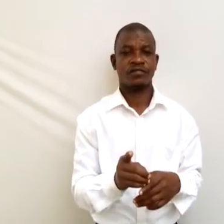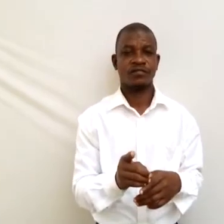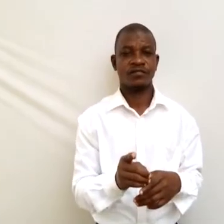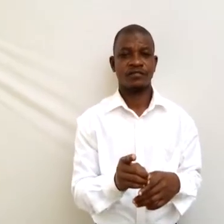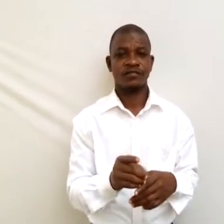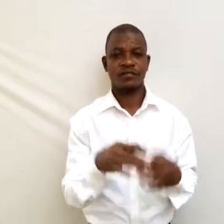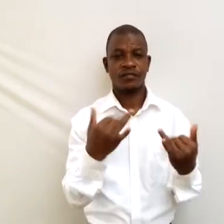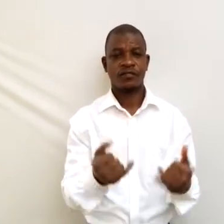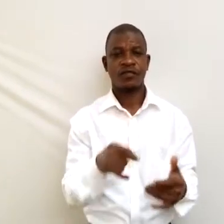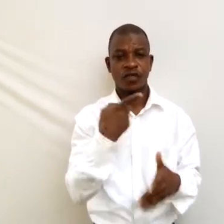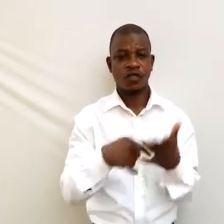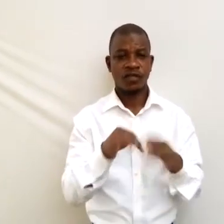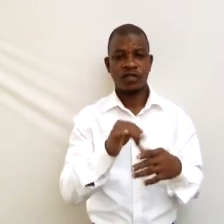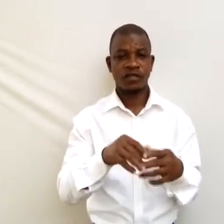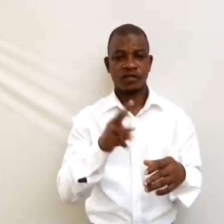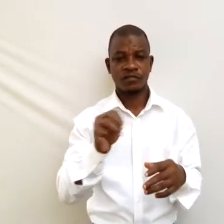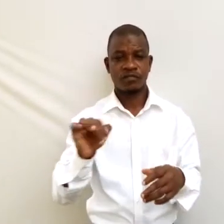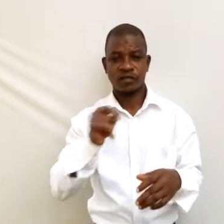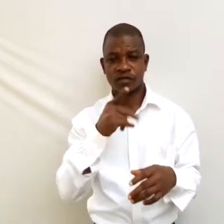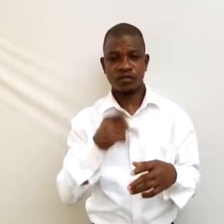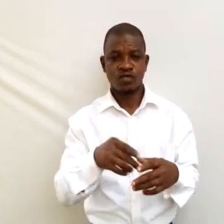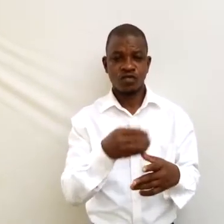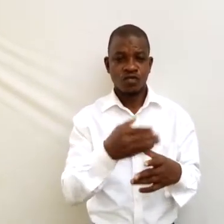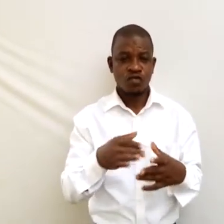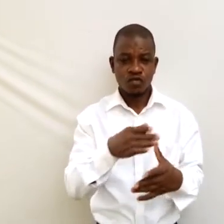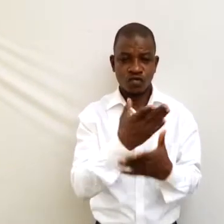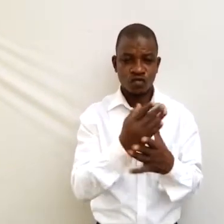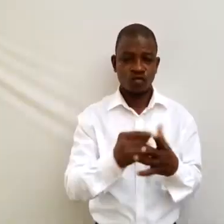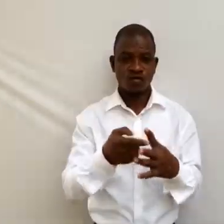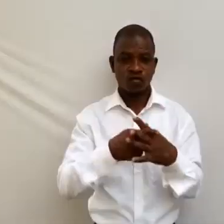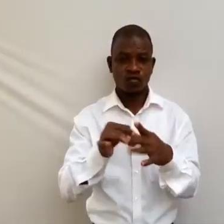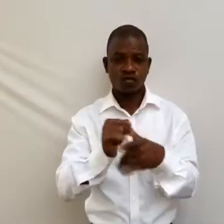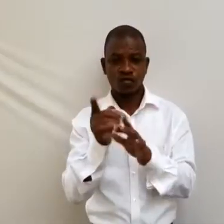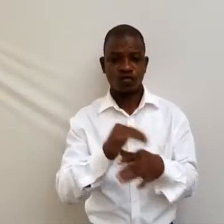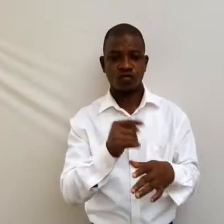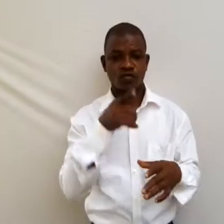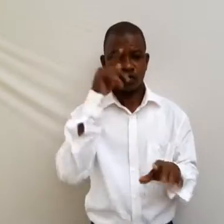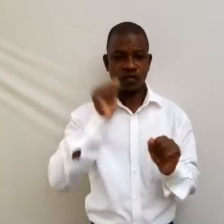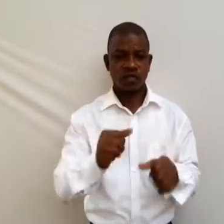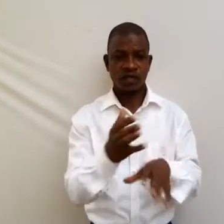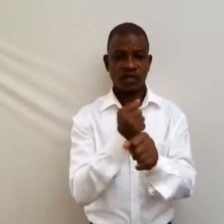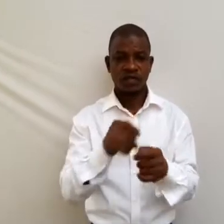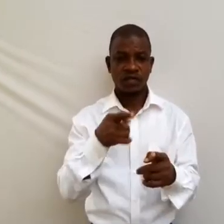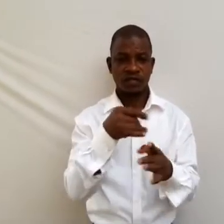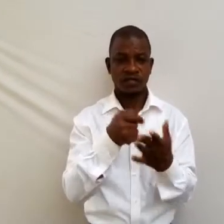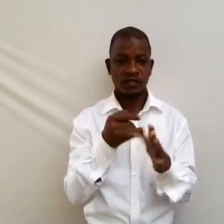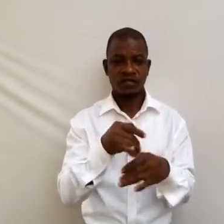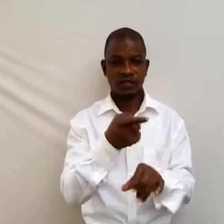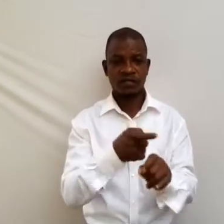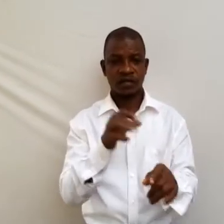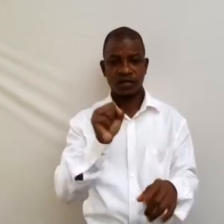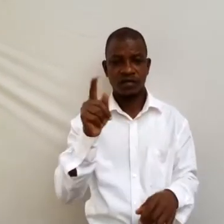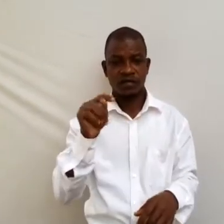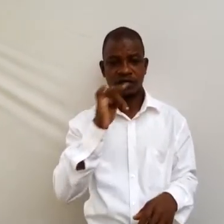Now, what are the major sources of STI transmission? You can get an STI by having